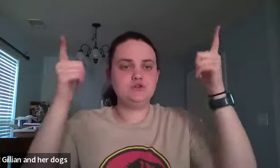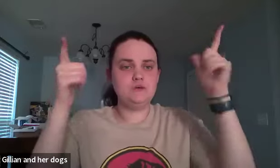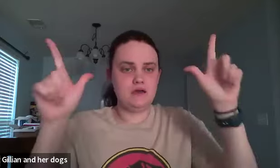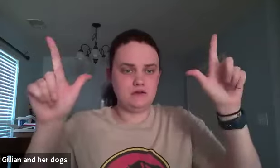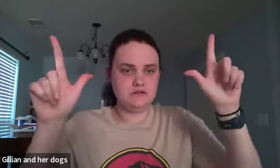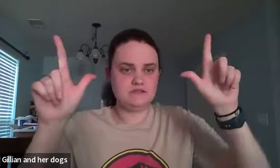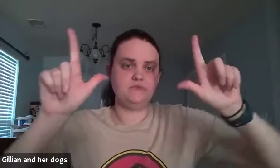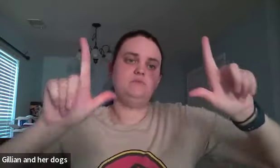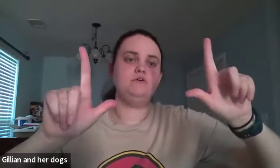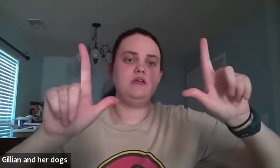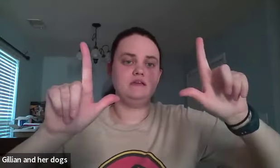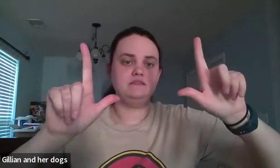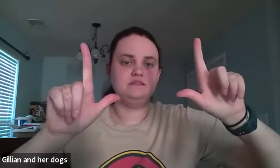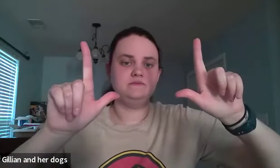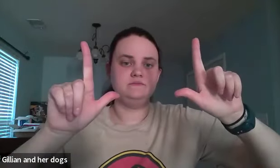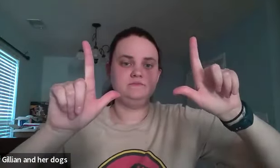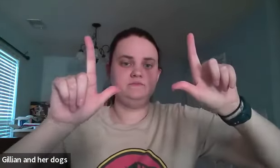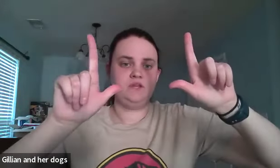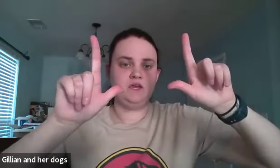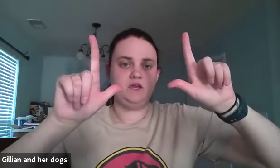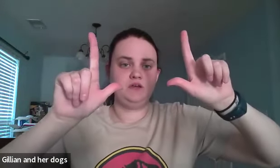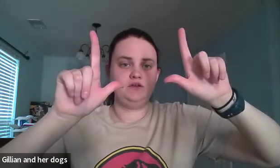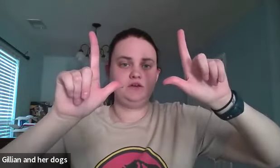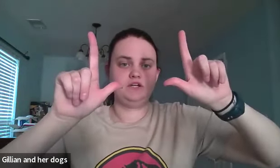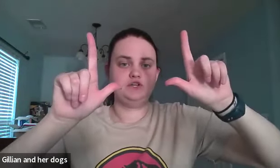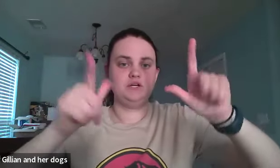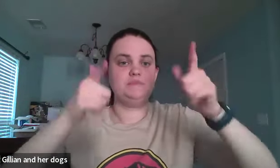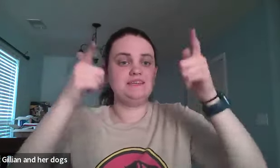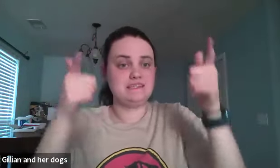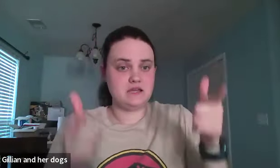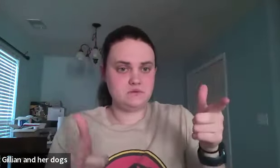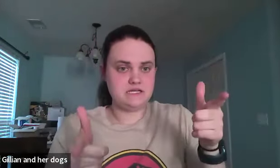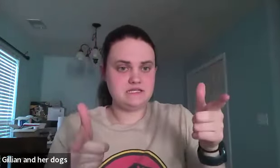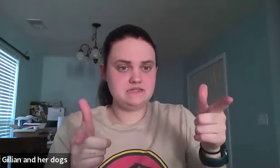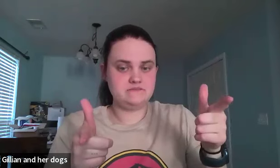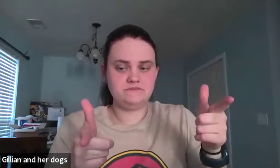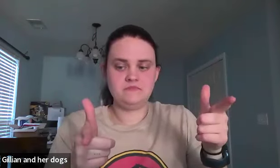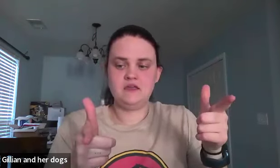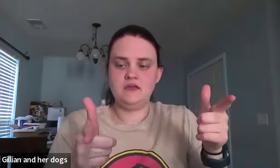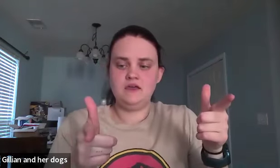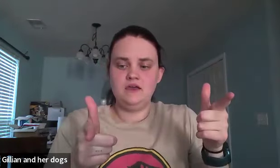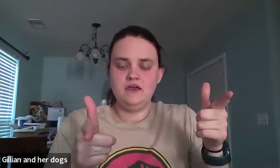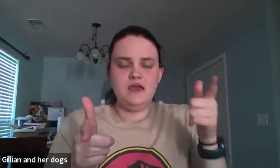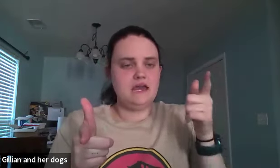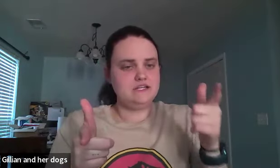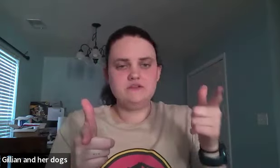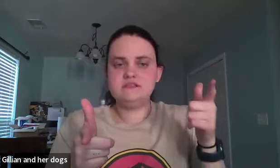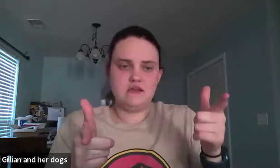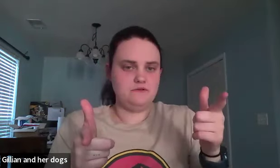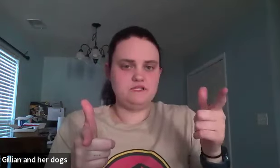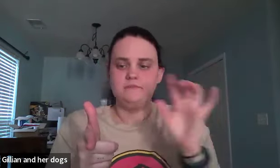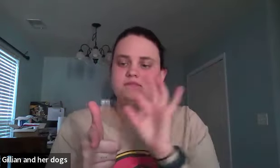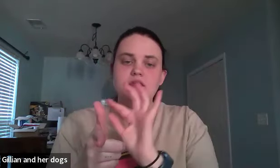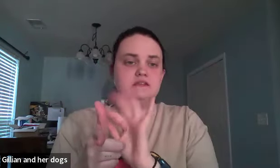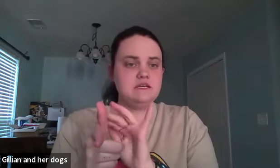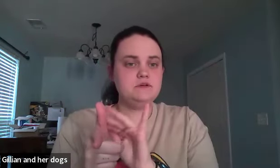two L's in both hands. You're going to turn them sideways. And I do this every time.